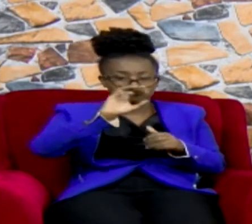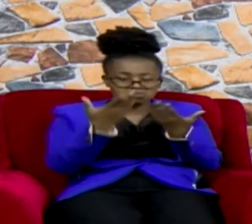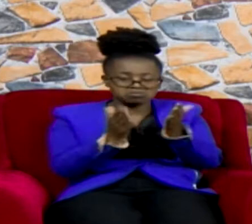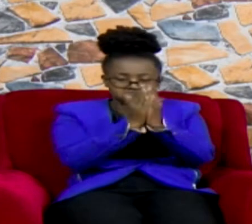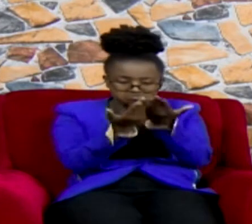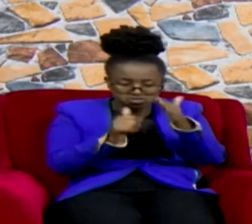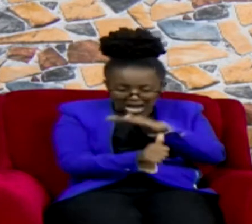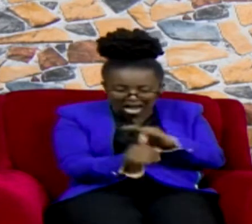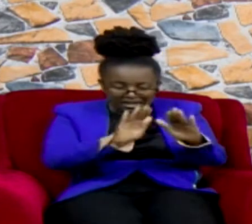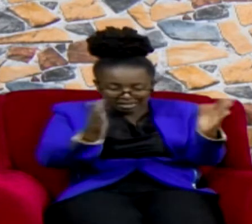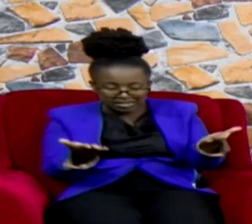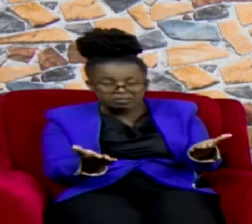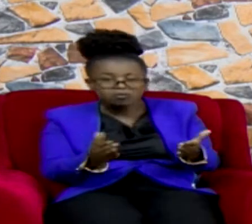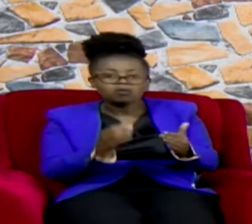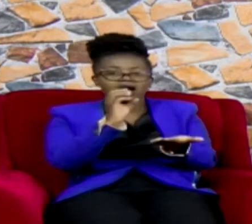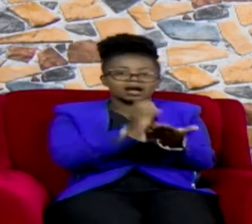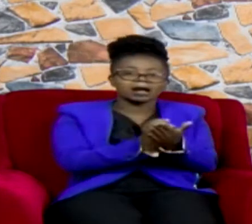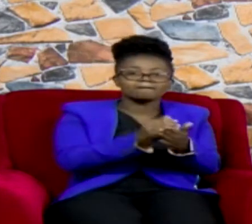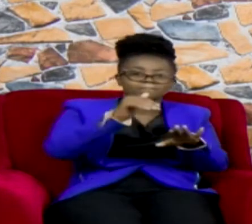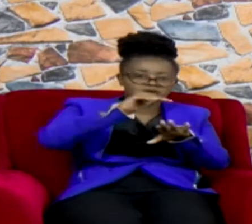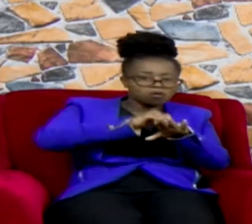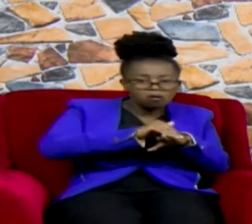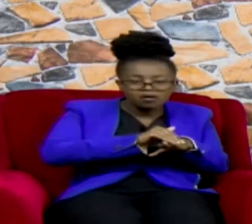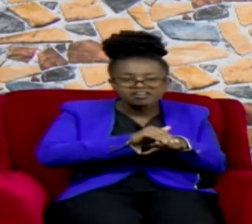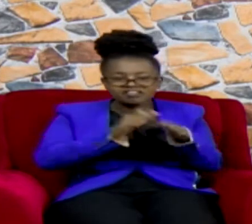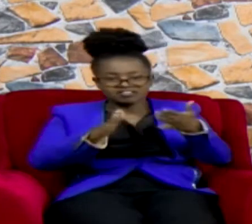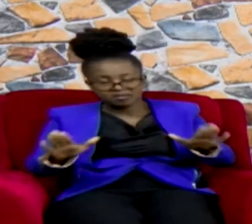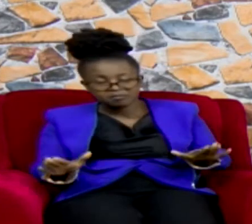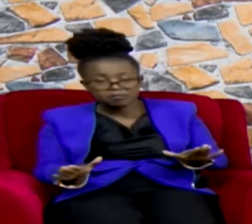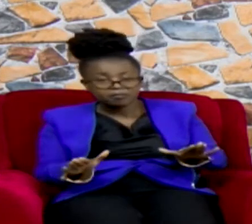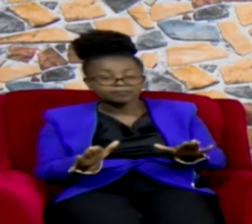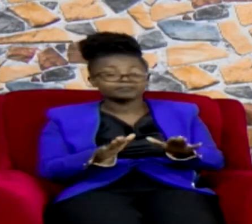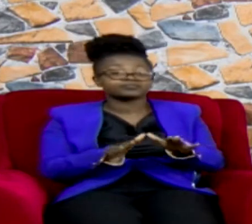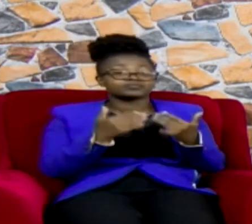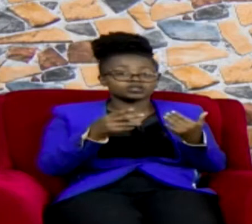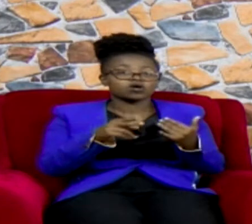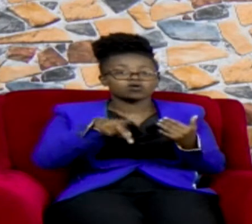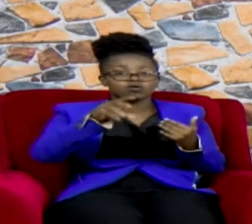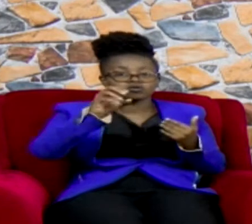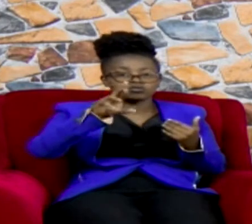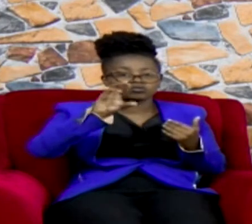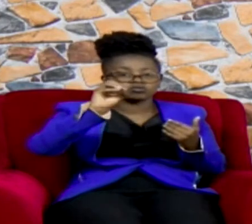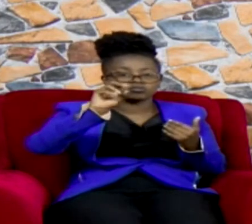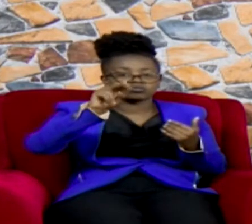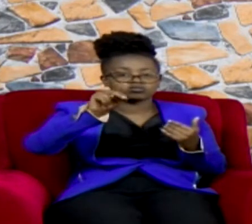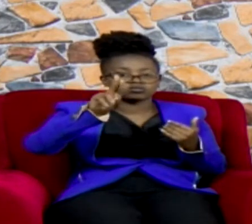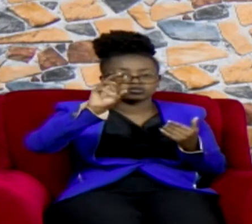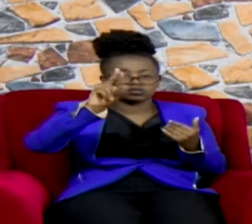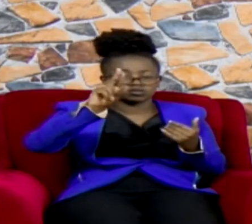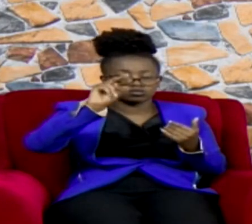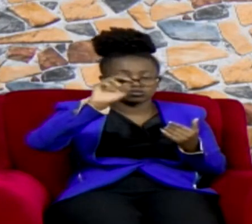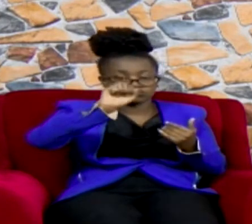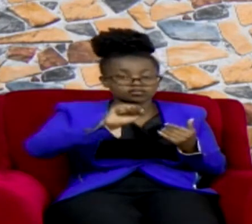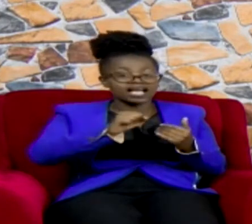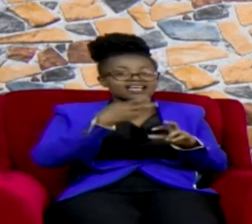book. Then you go to the pronoun, which is a main issue. The pronouns. My, you are.